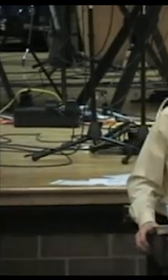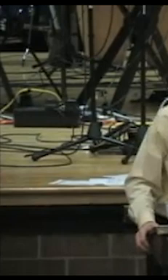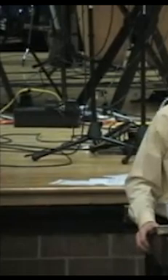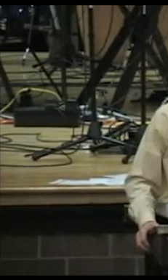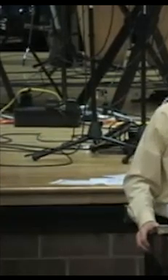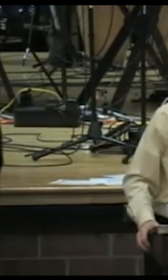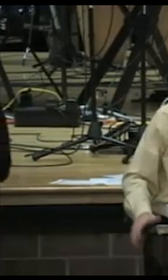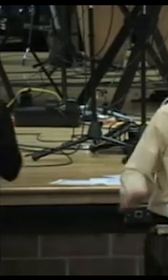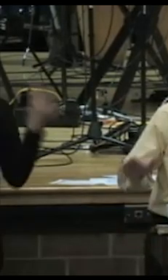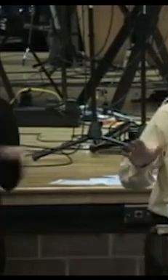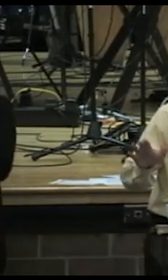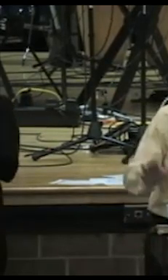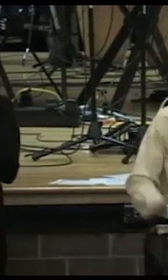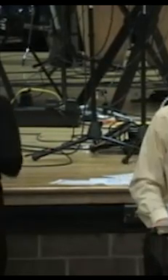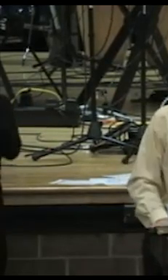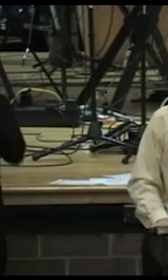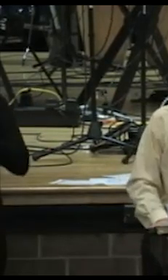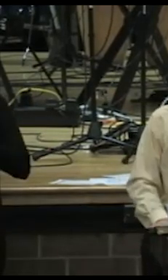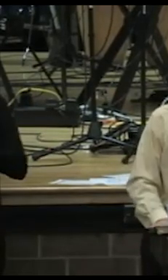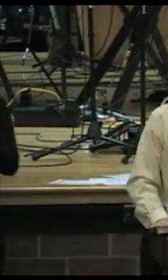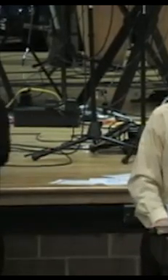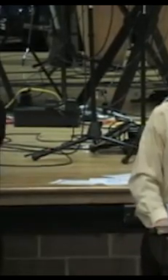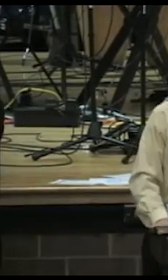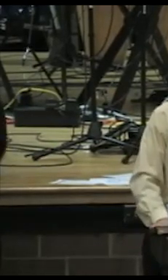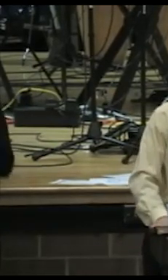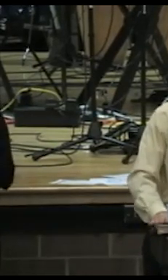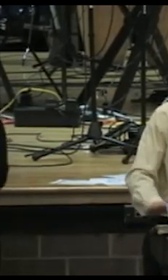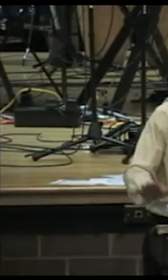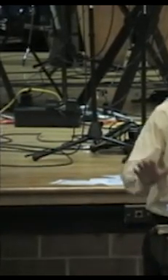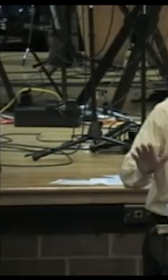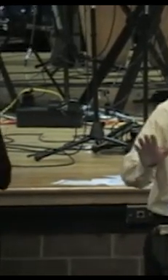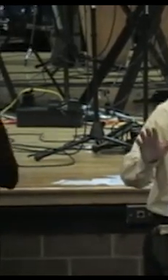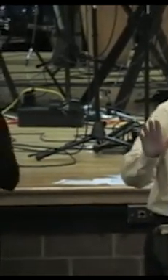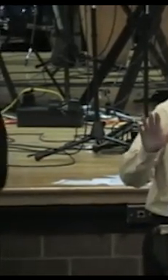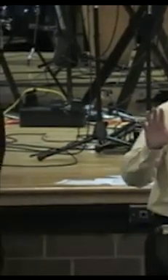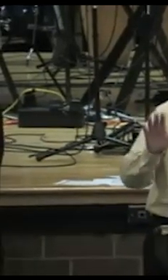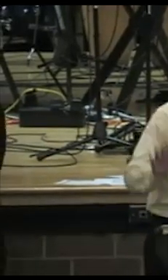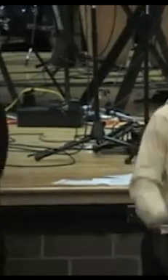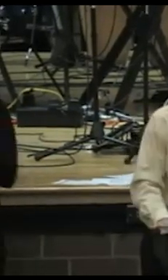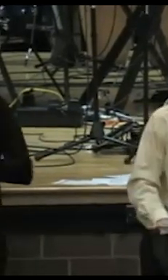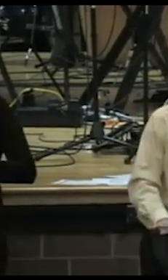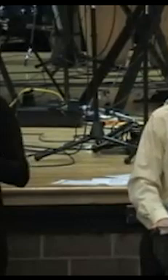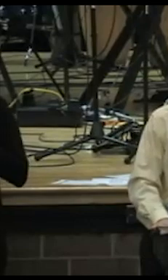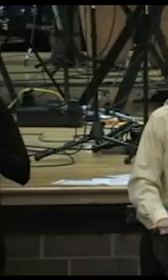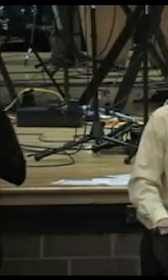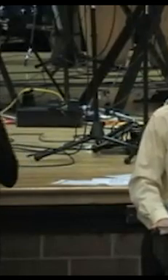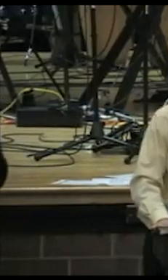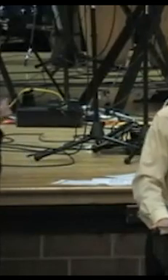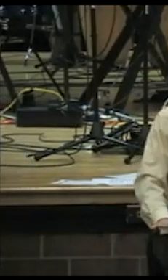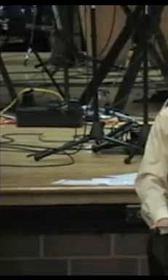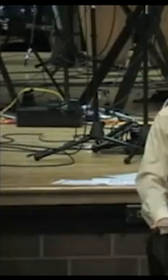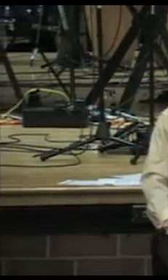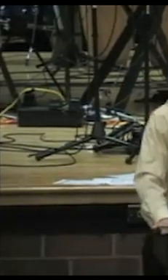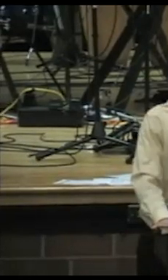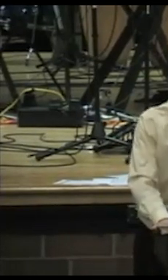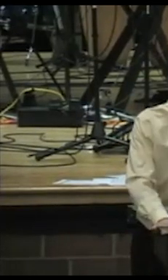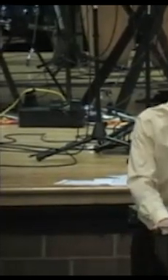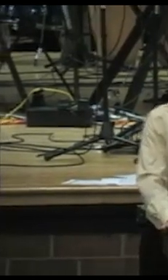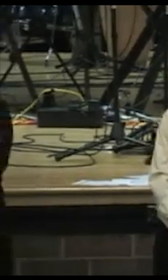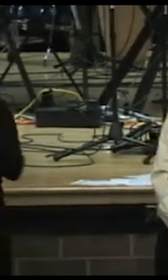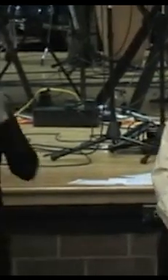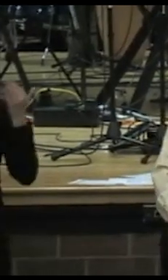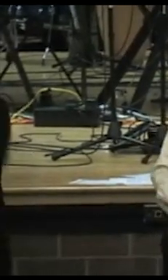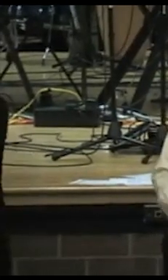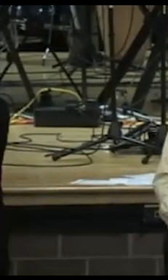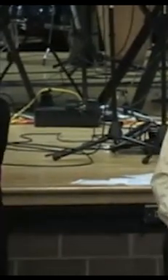going to happen as we all have the same core values. As we all have to put our energies to seeing the kingdom of God built